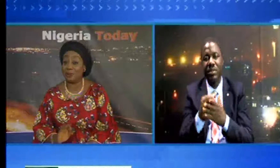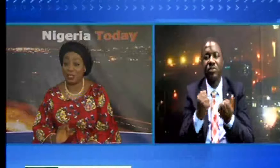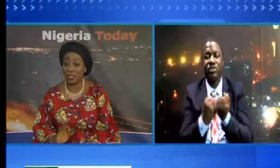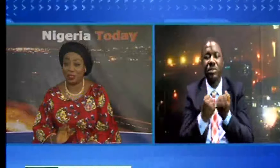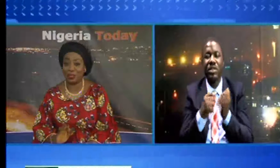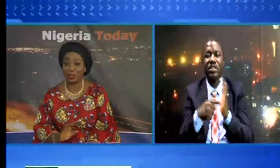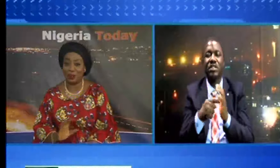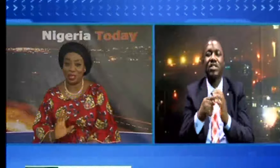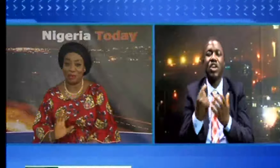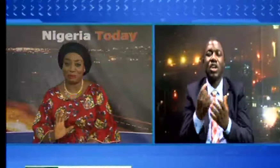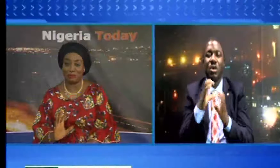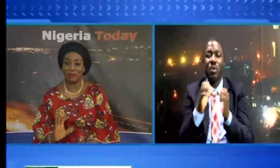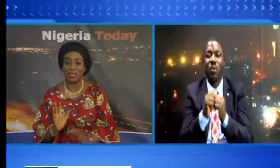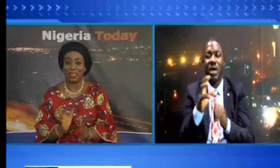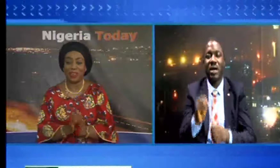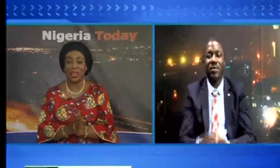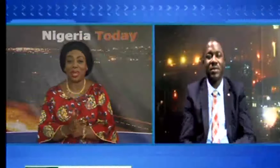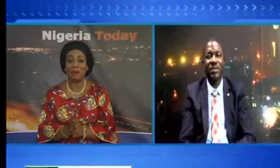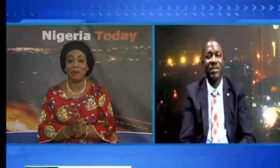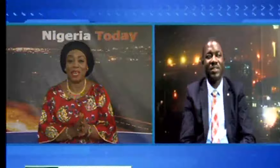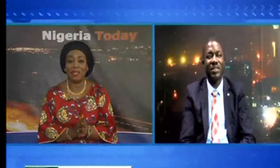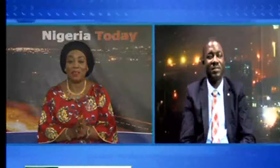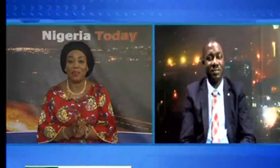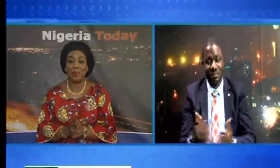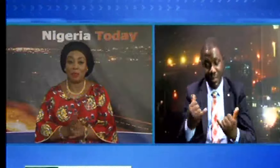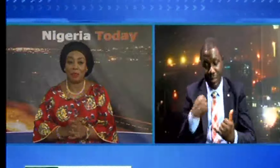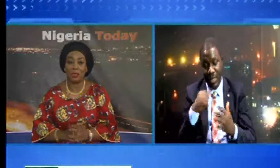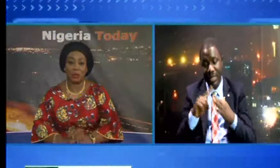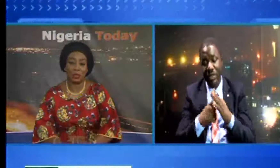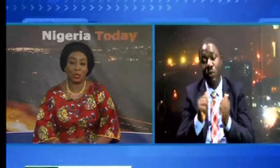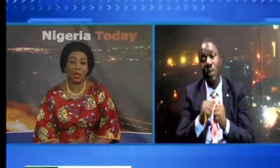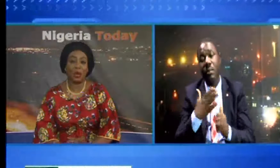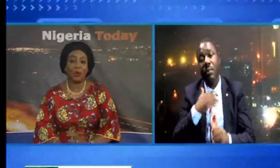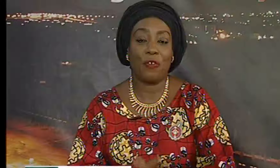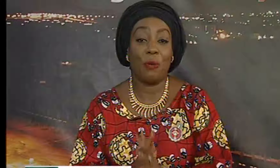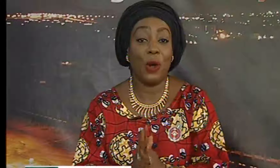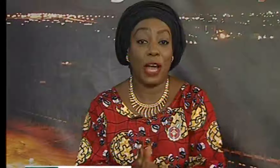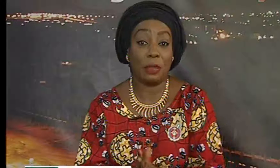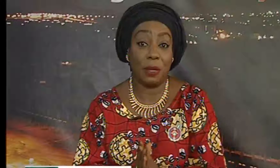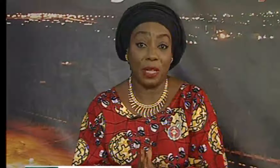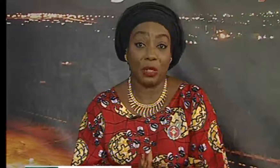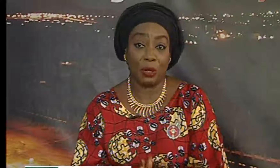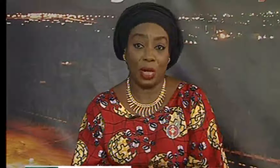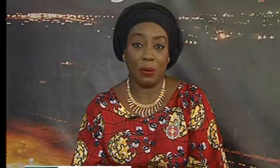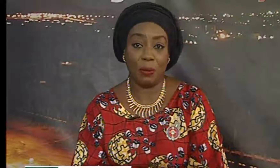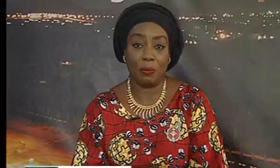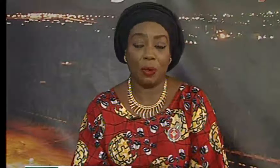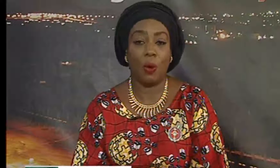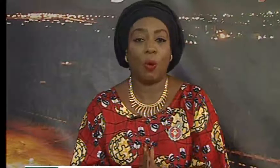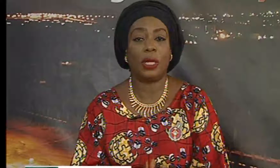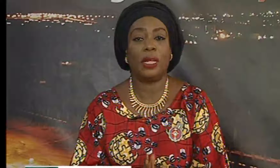this conversation with him. Okay, let me begin with my first question. From your experience, Dr.